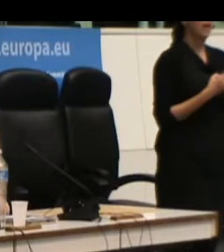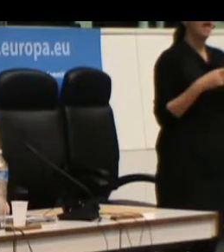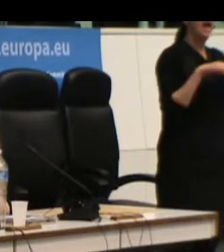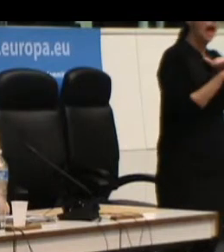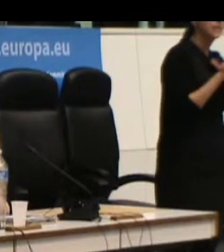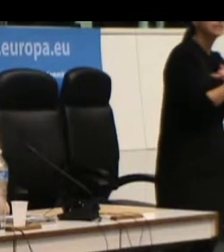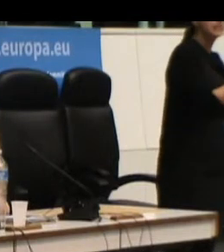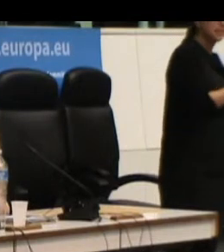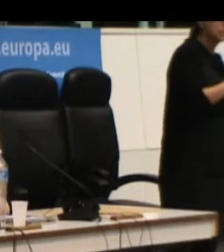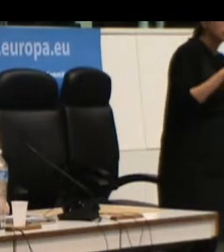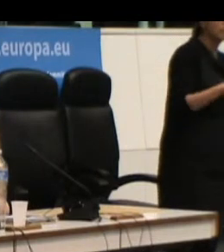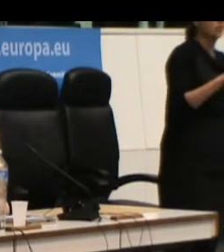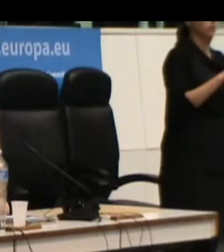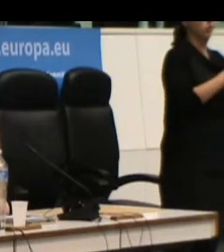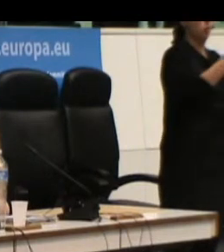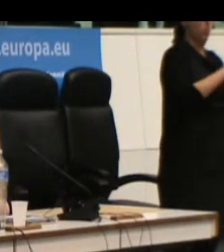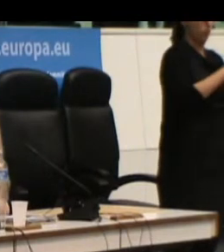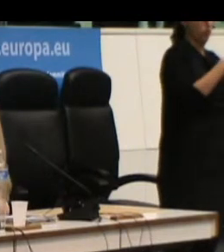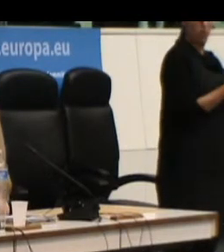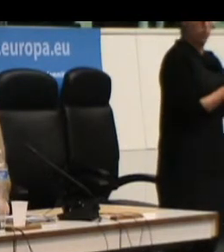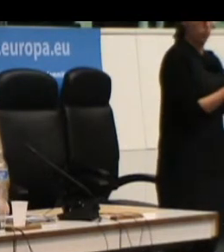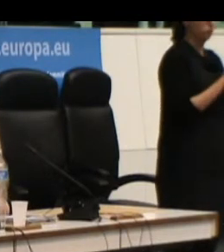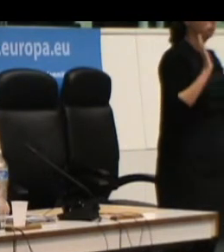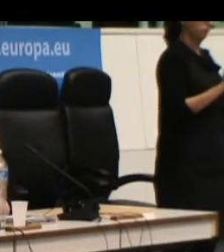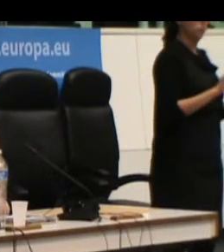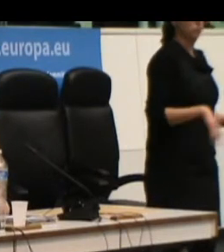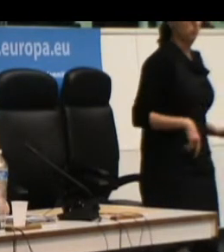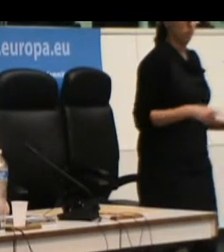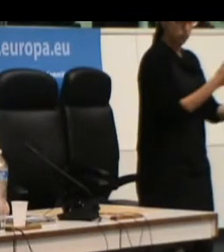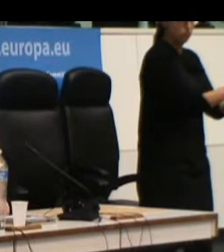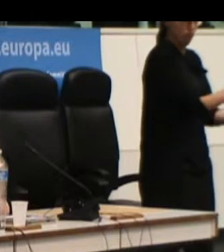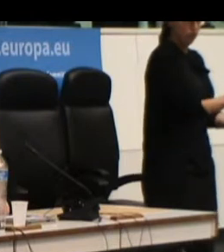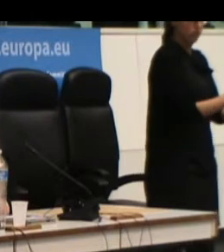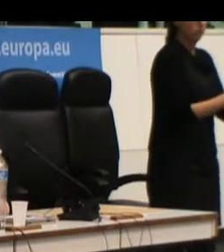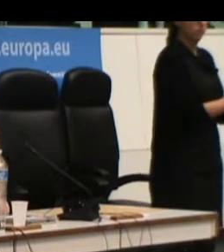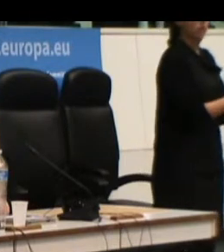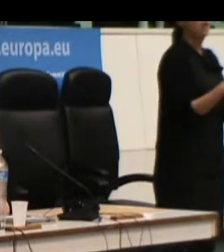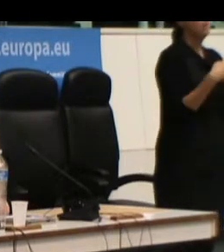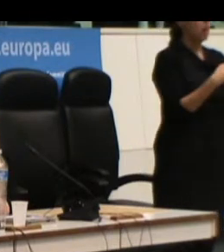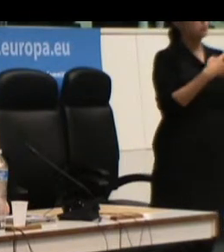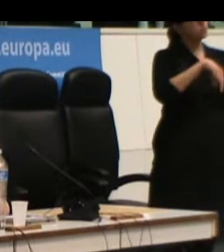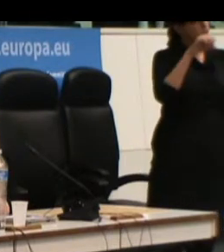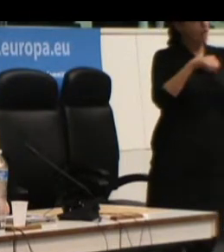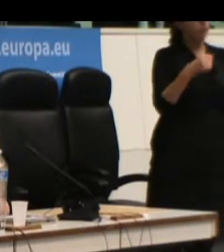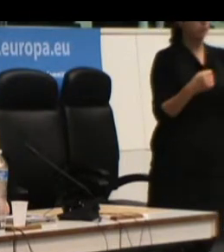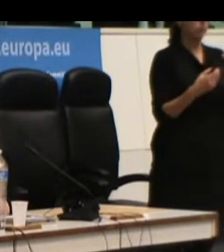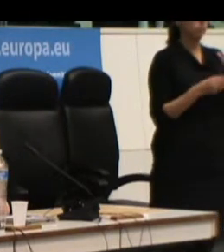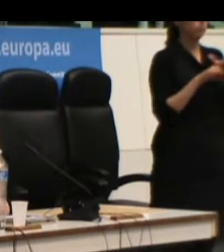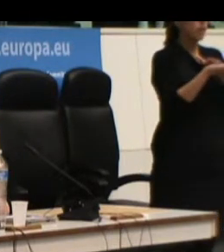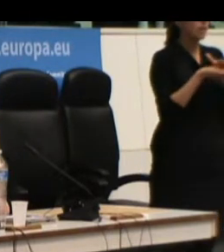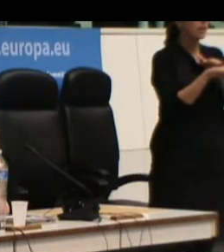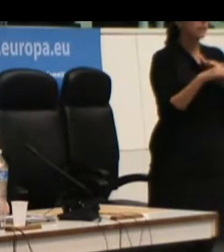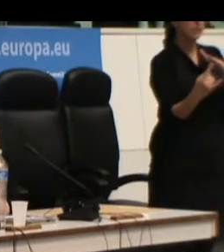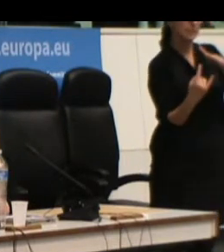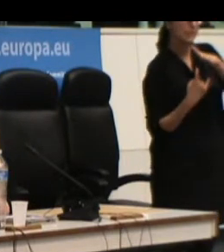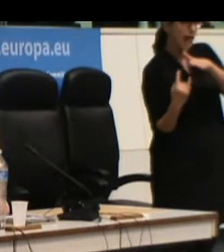internet to use PCs. And we also provide printing and scanning capability. Now,